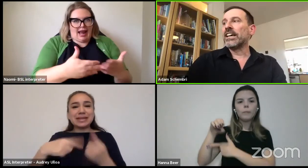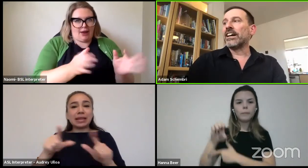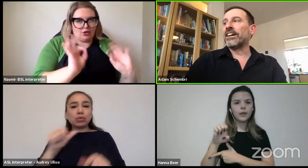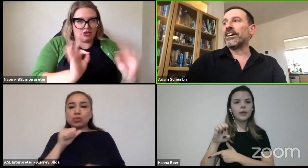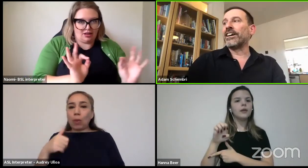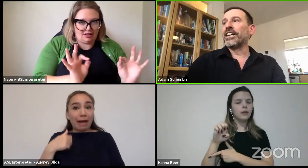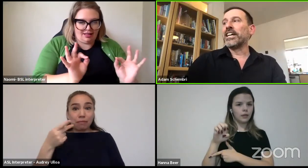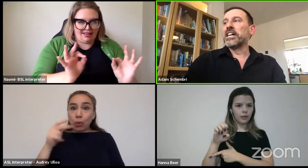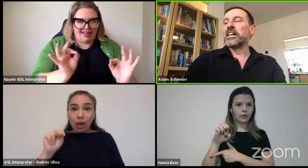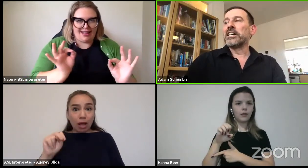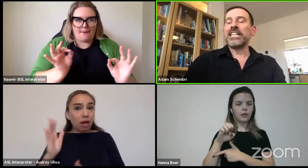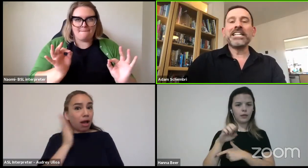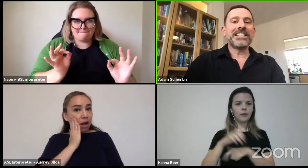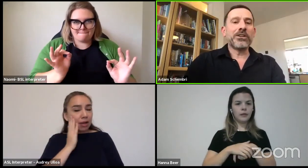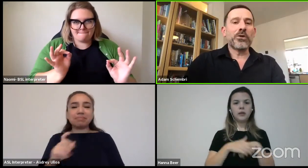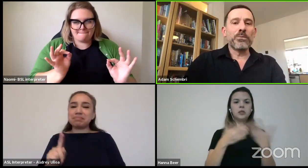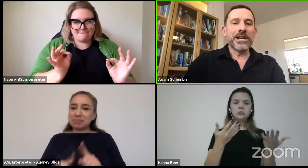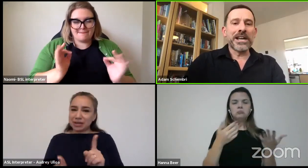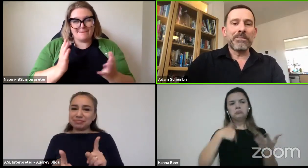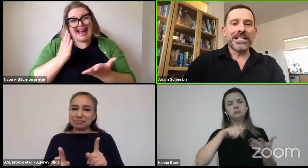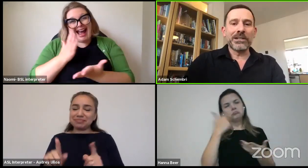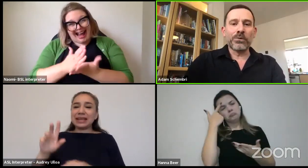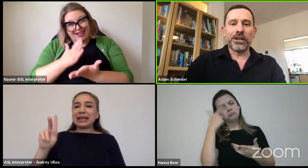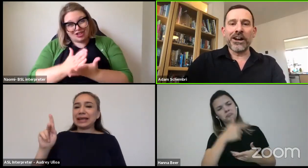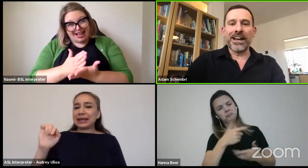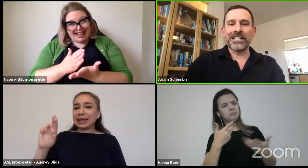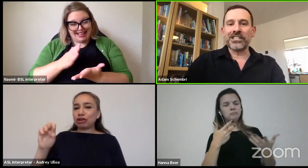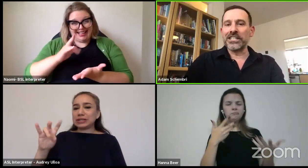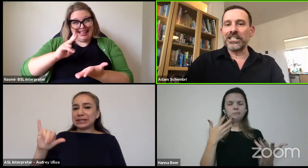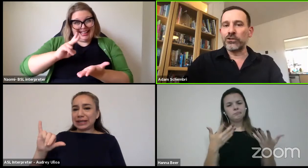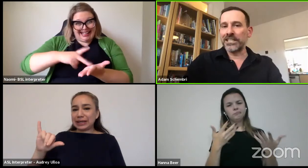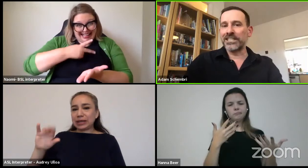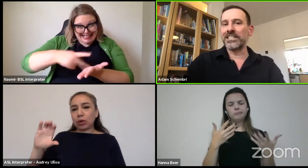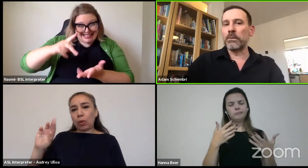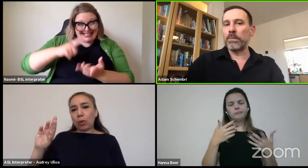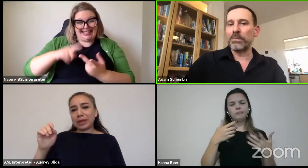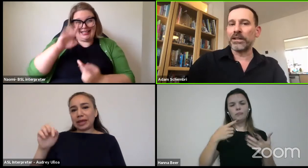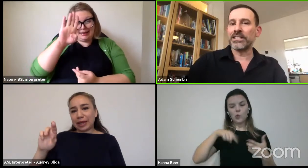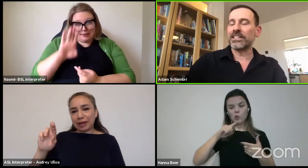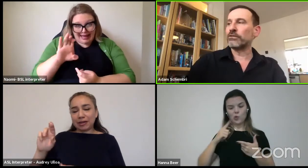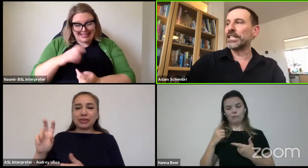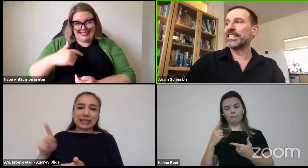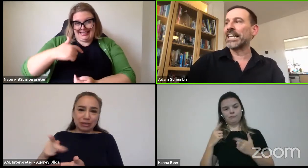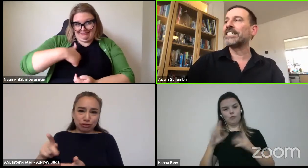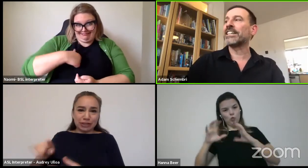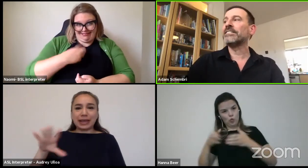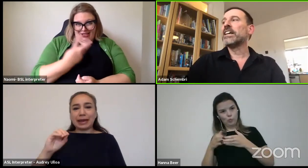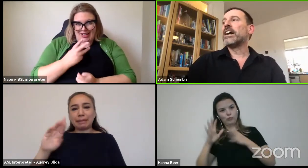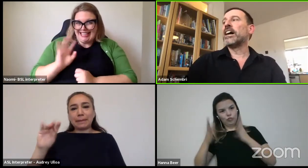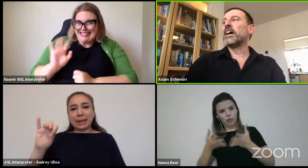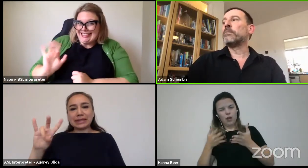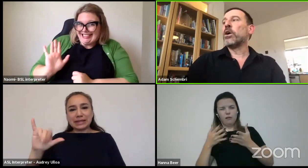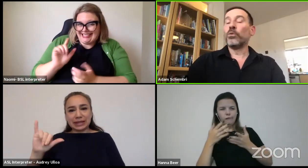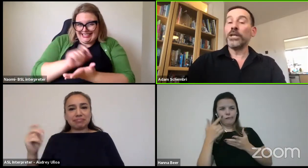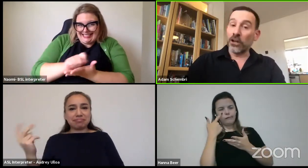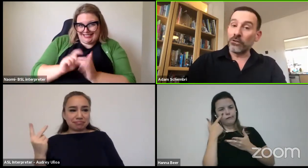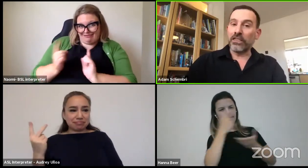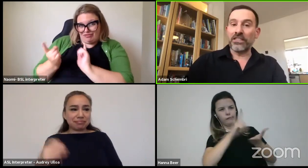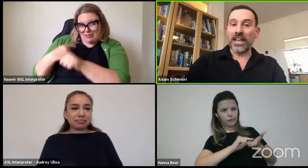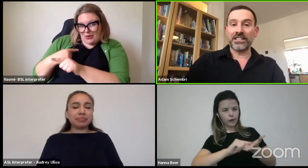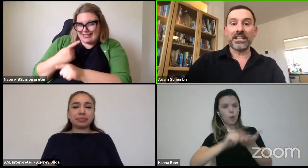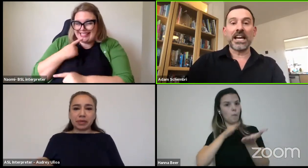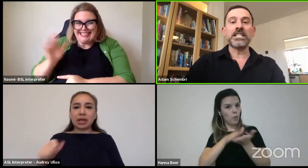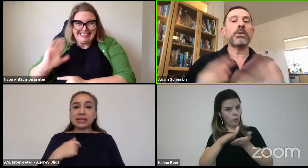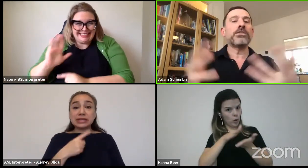actually, Kirsi, Cormier, Beuzeville, and I actually addressed this in a paper several years later. We don't